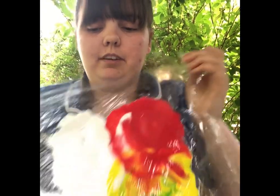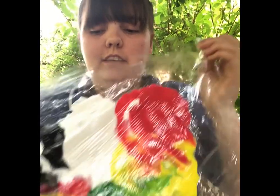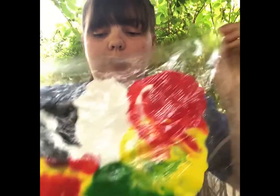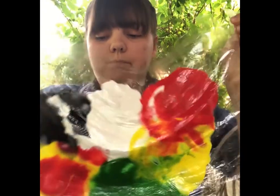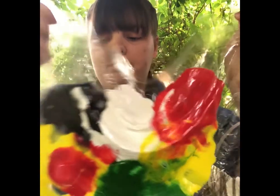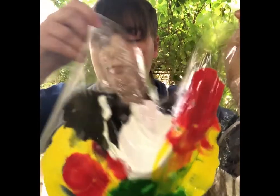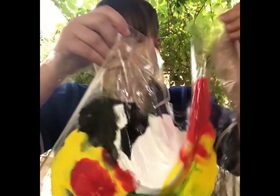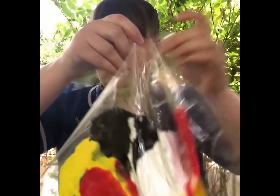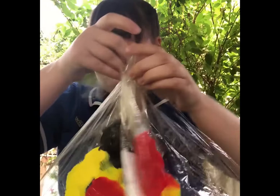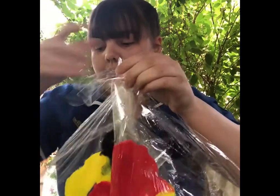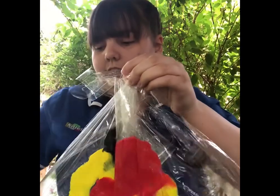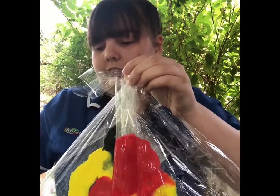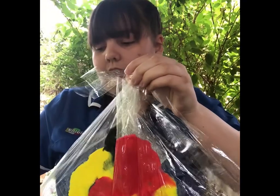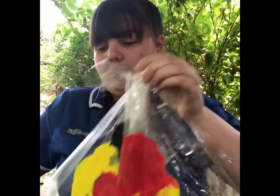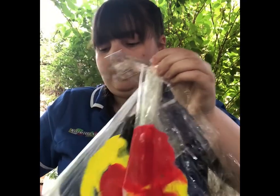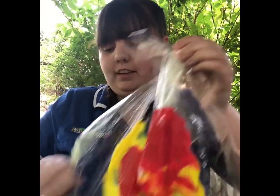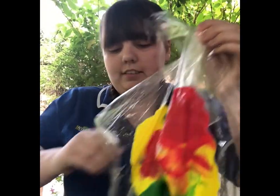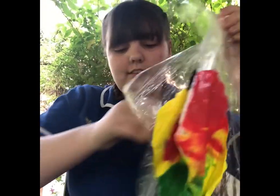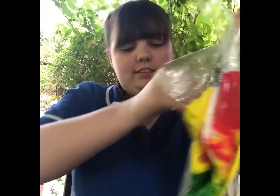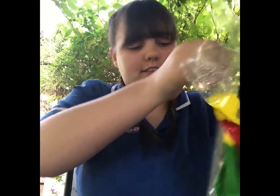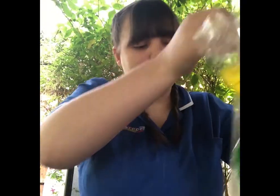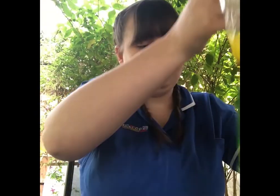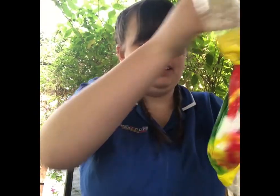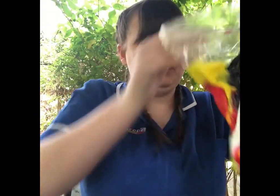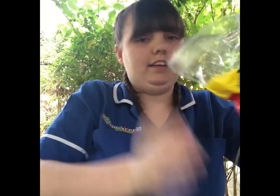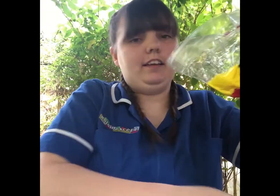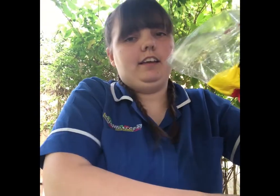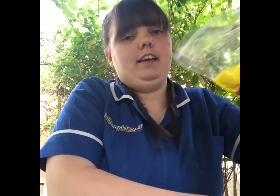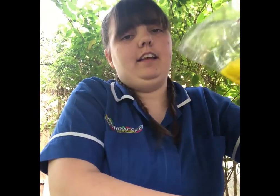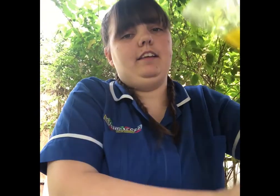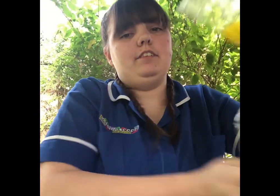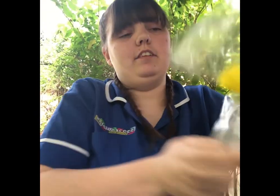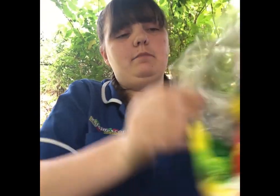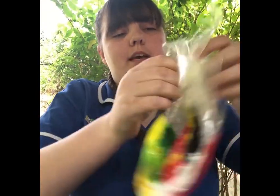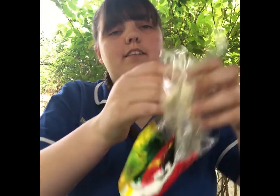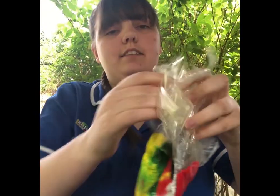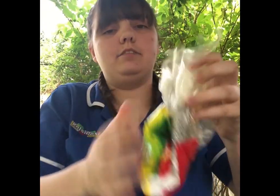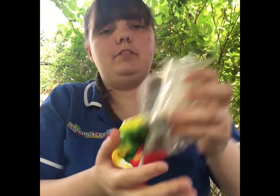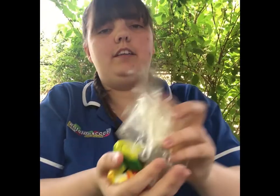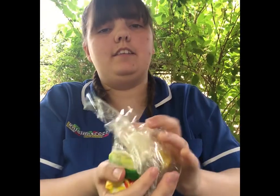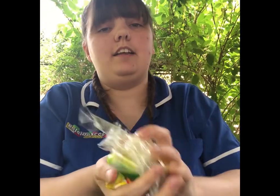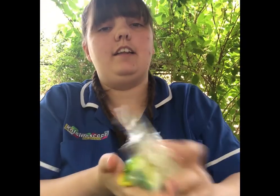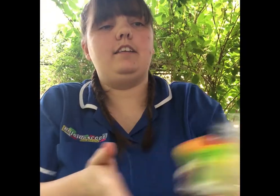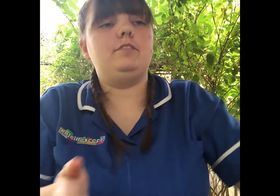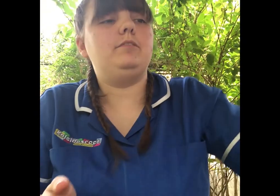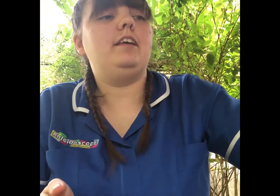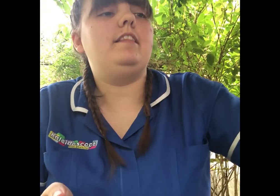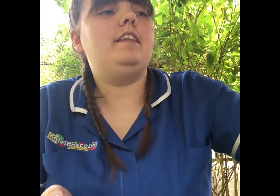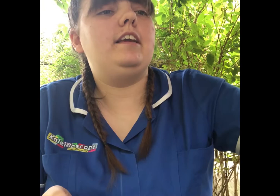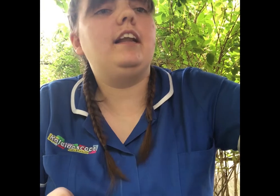heap like this. And there is no mess, it's all in the cling